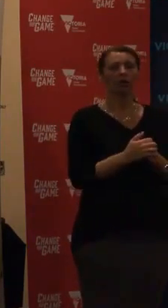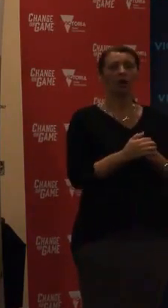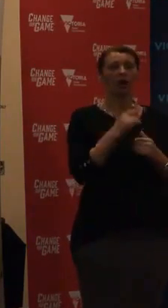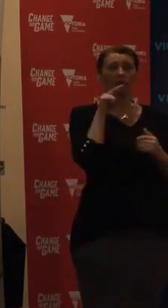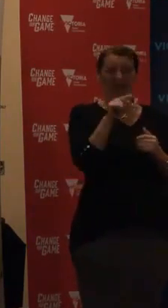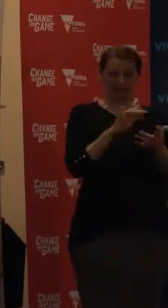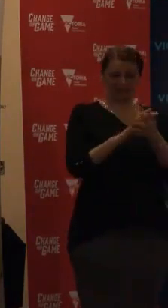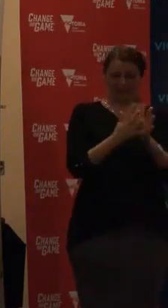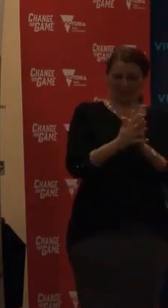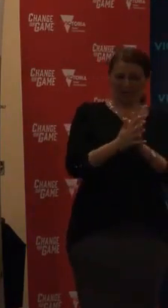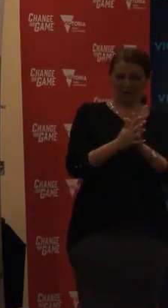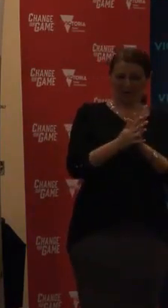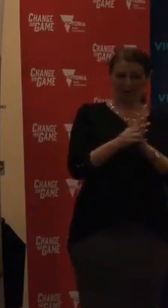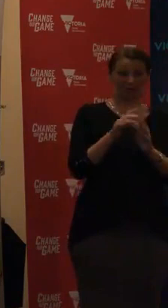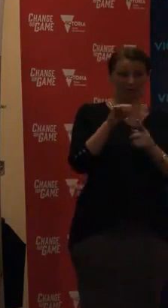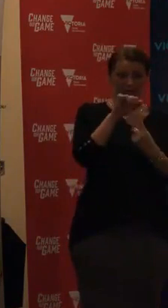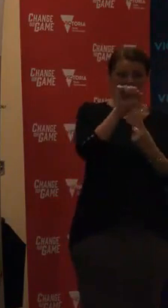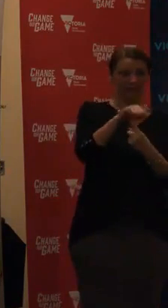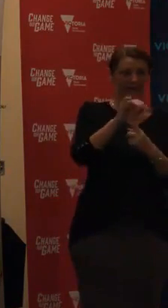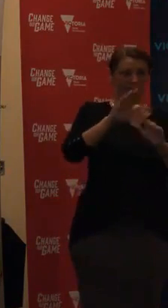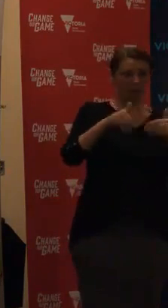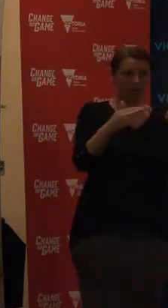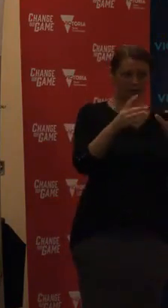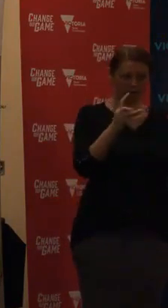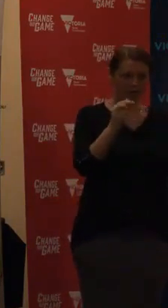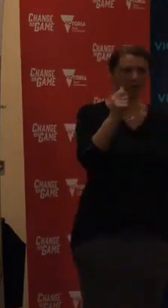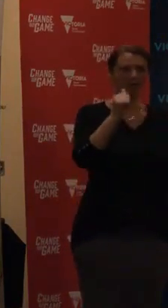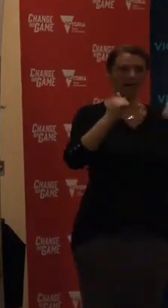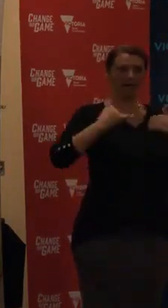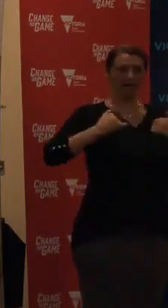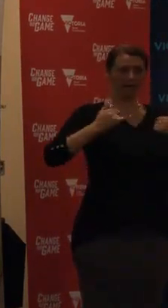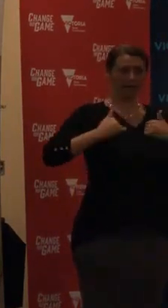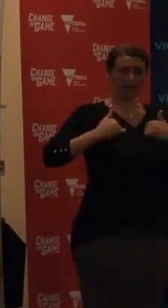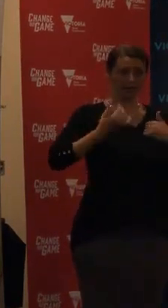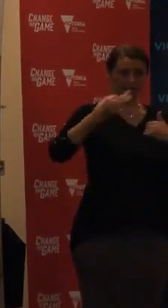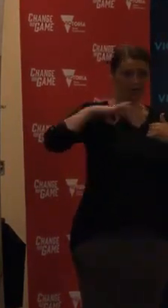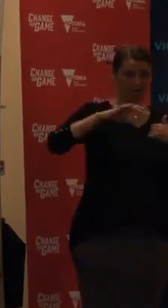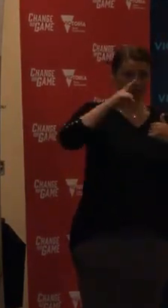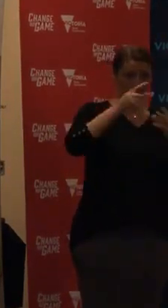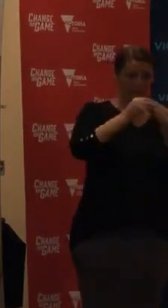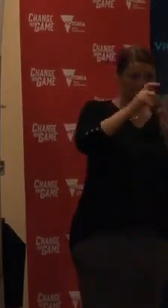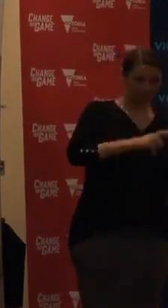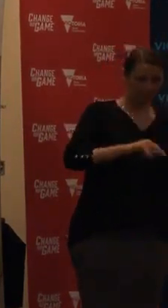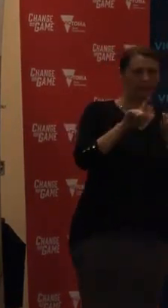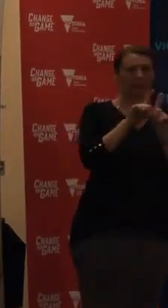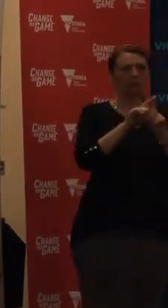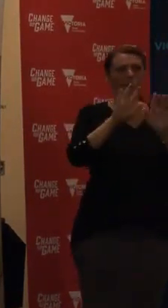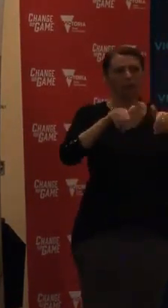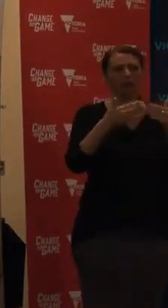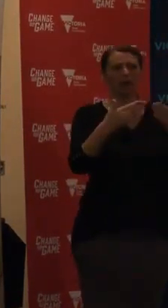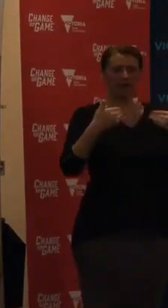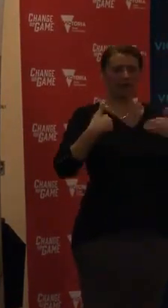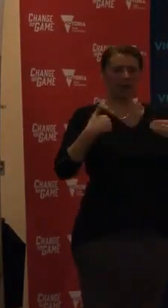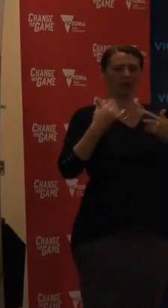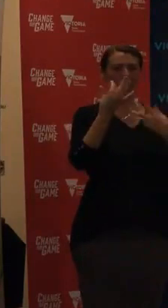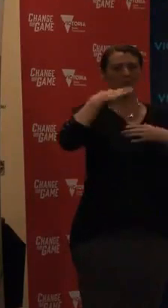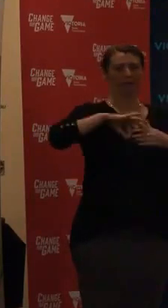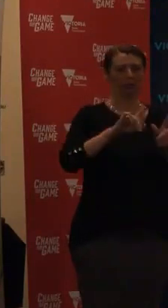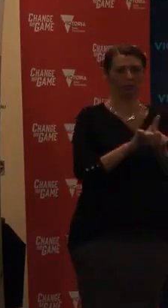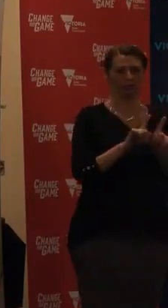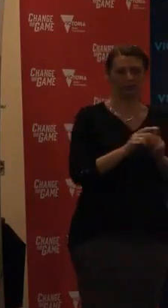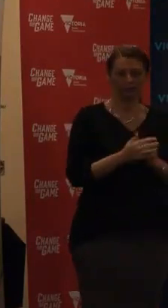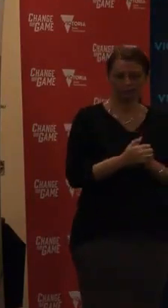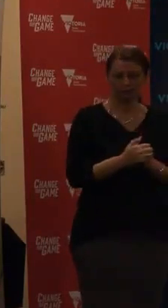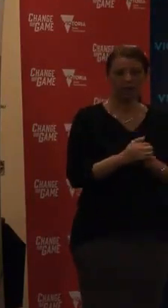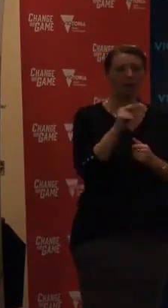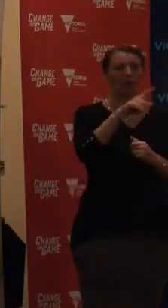is on the basis that not only do they actually provide immediate fitness benefits to a person with disability, but they provide additional health benefits as well.